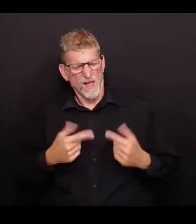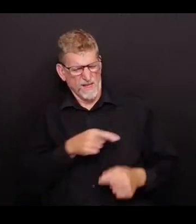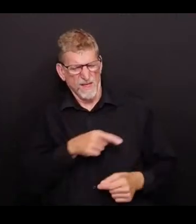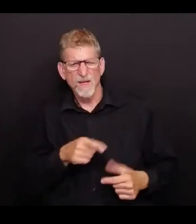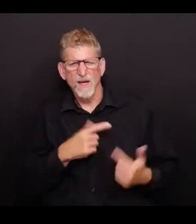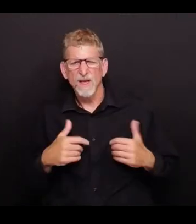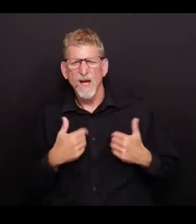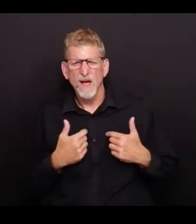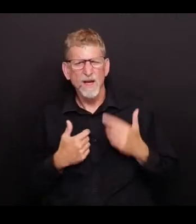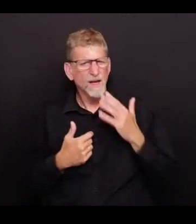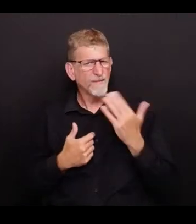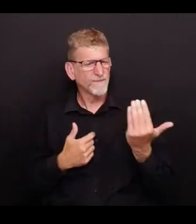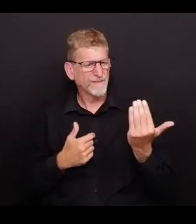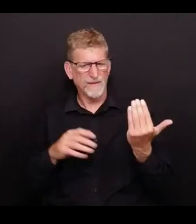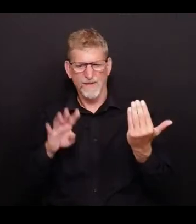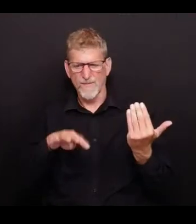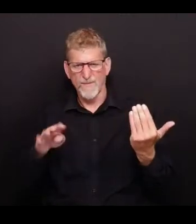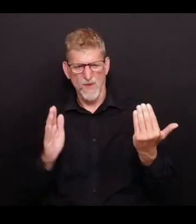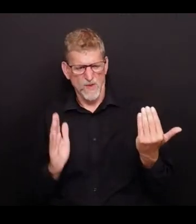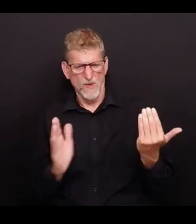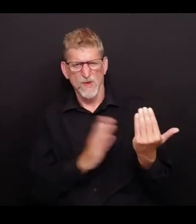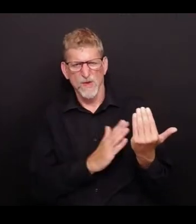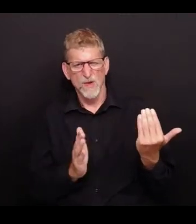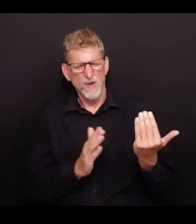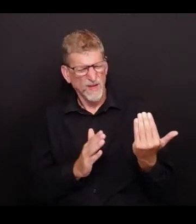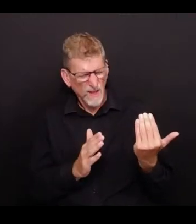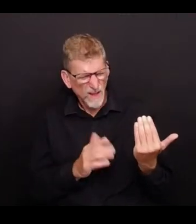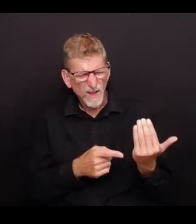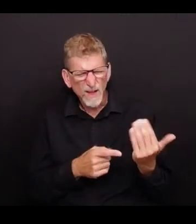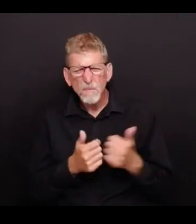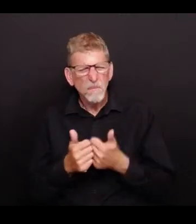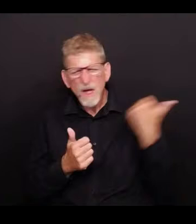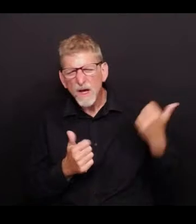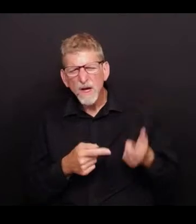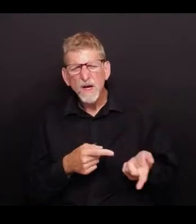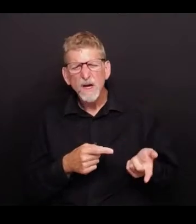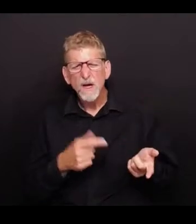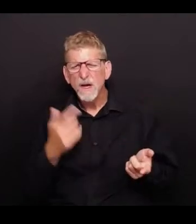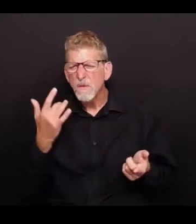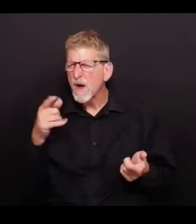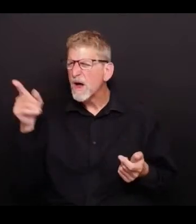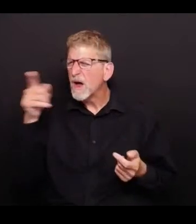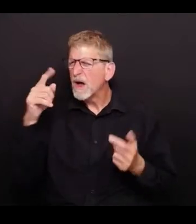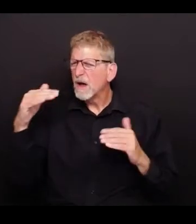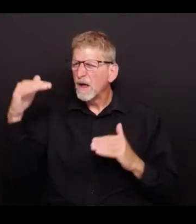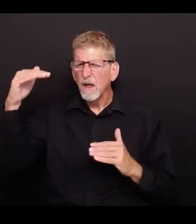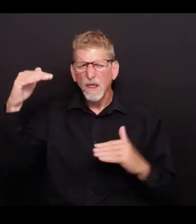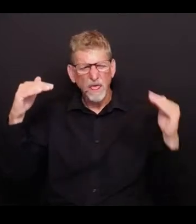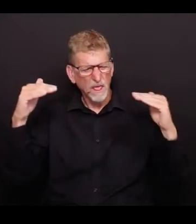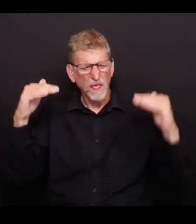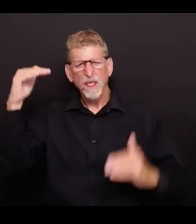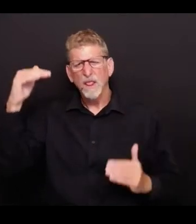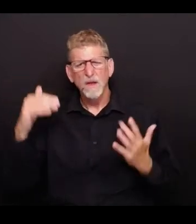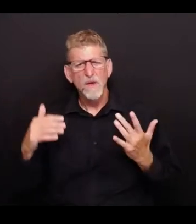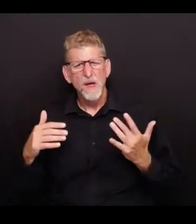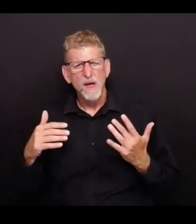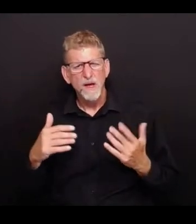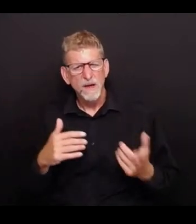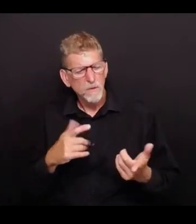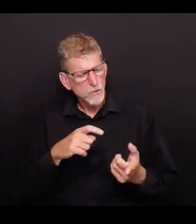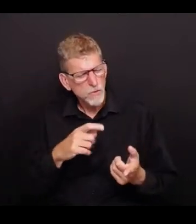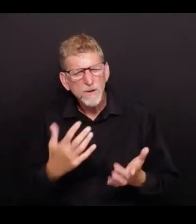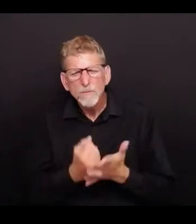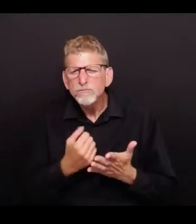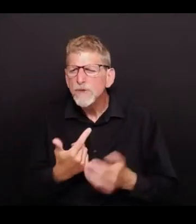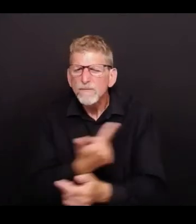to 44, still lag in these groups. I'm just wondering what you make of that difference, vaccination rates among younger members of communities of